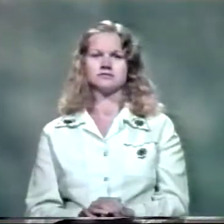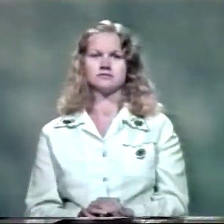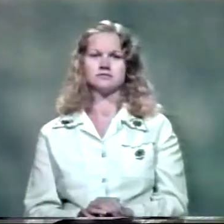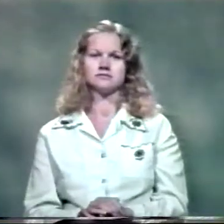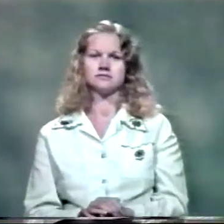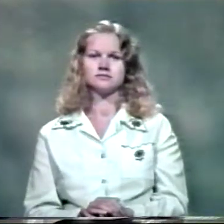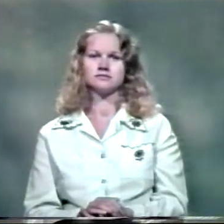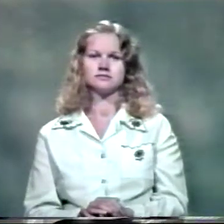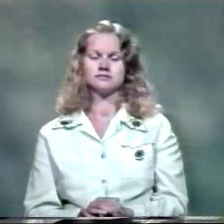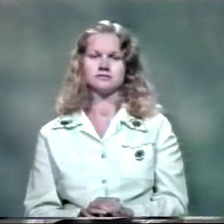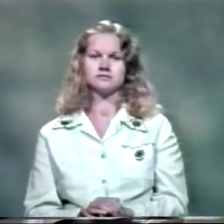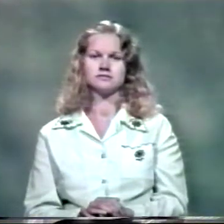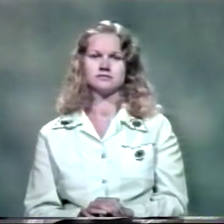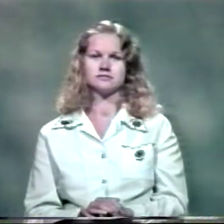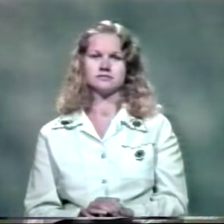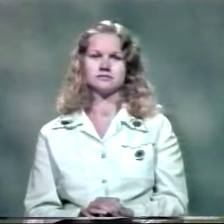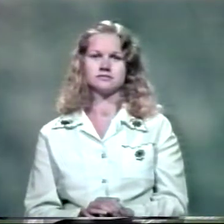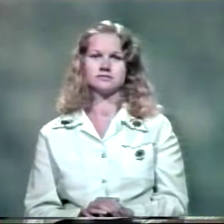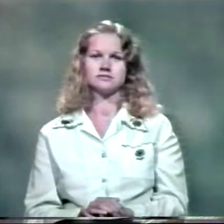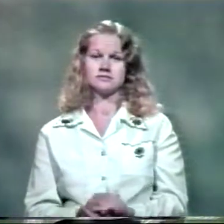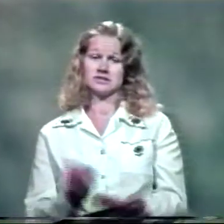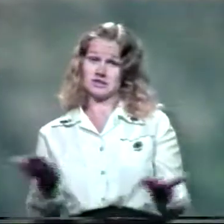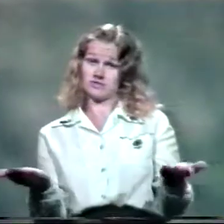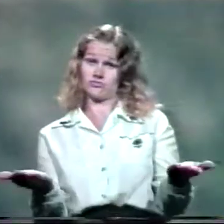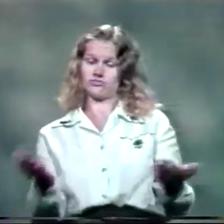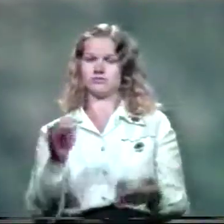Here in Indiana, it also means Pepsi.